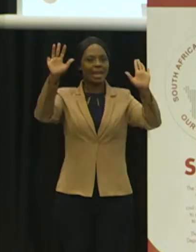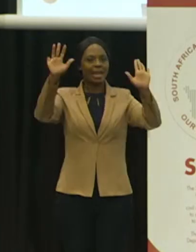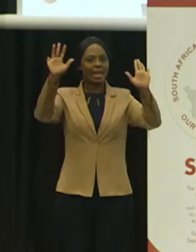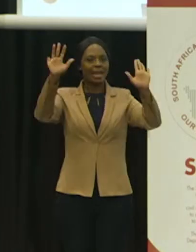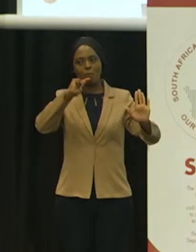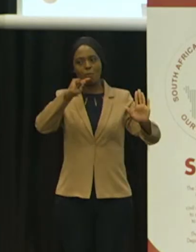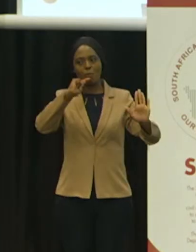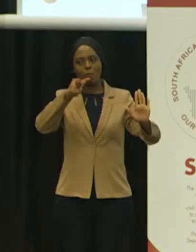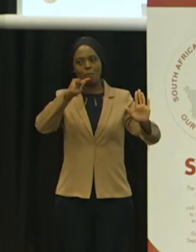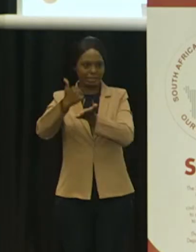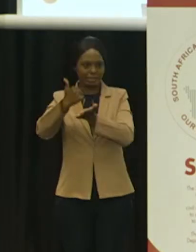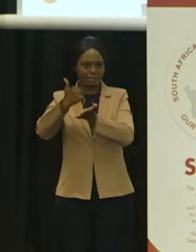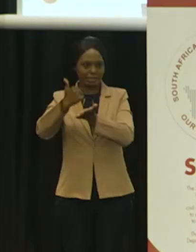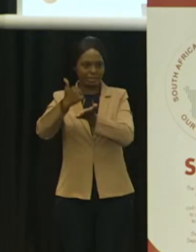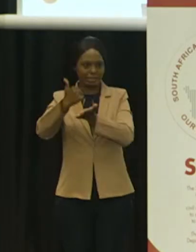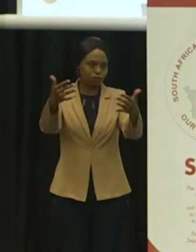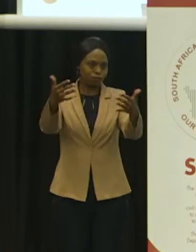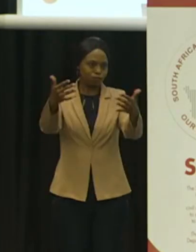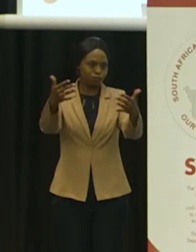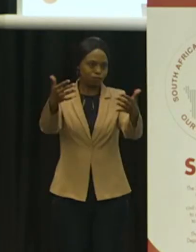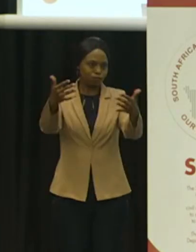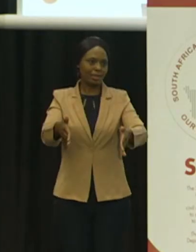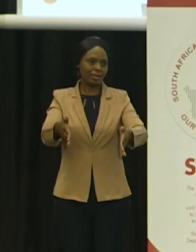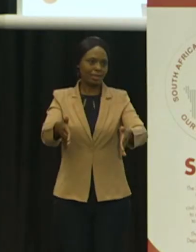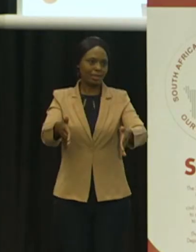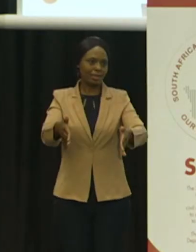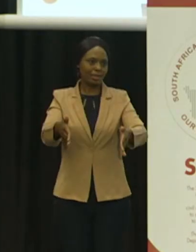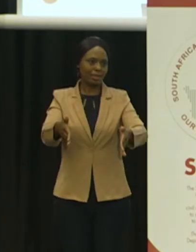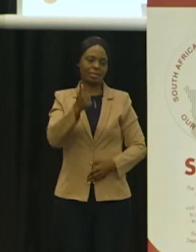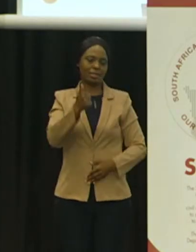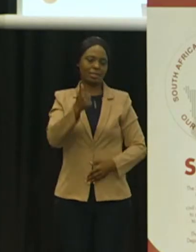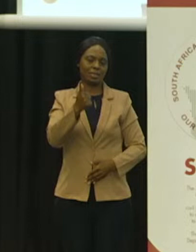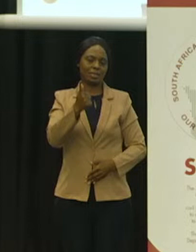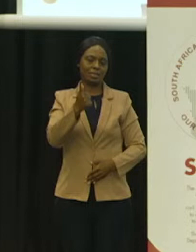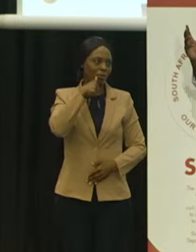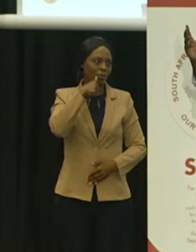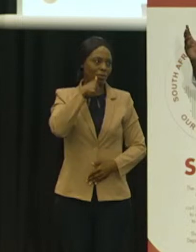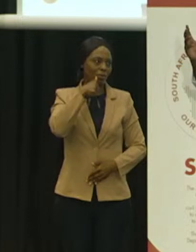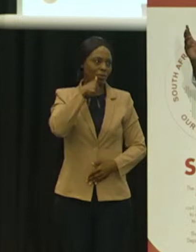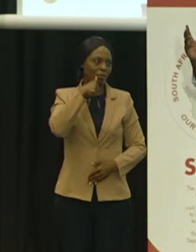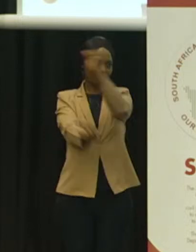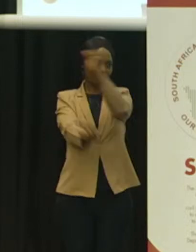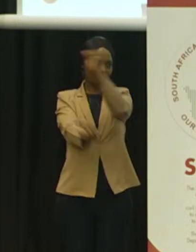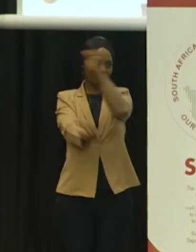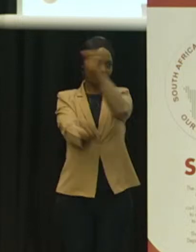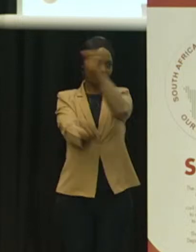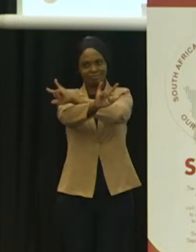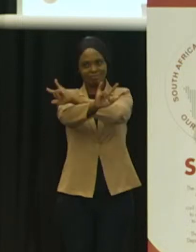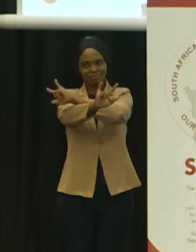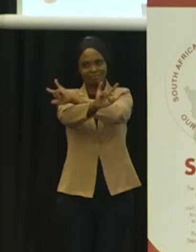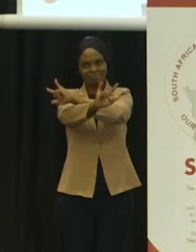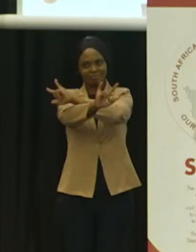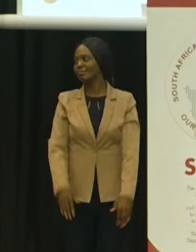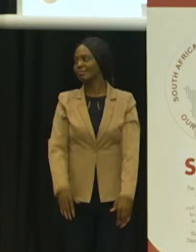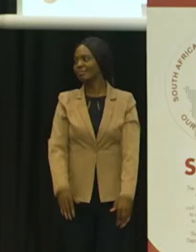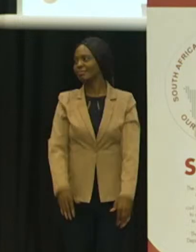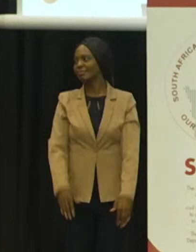o'clock a.m. tomorrow. So that being said, it's a wrap. See you later.